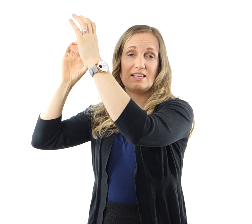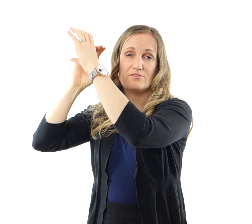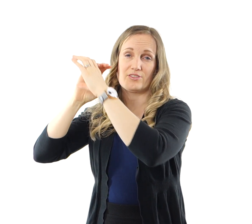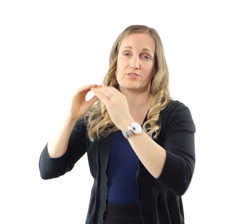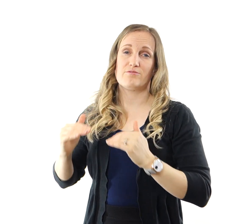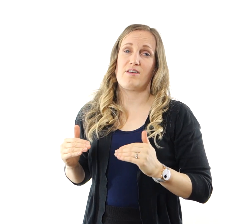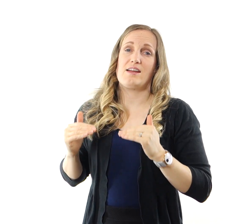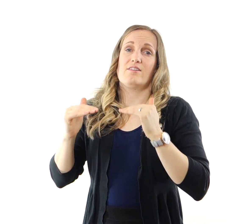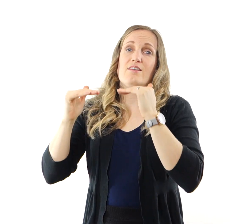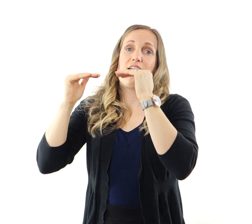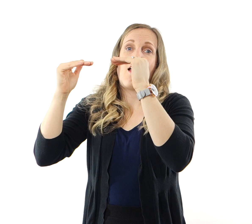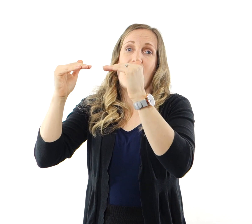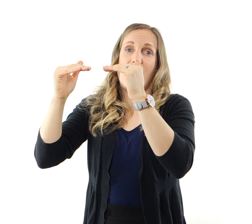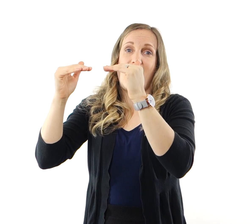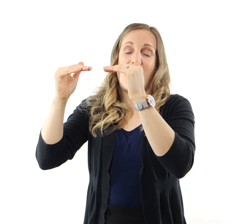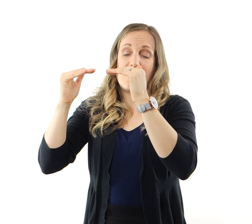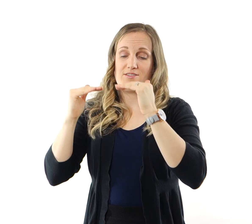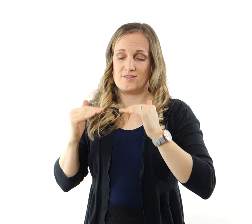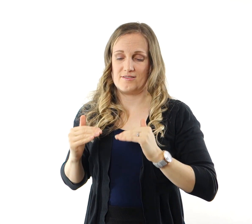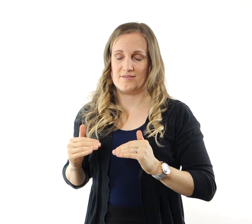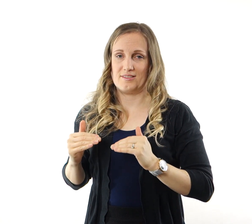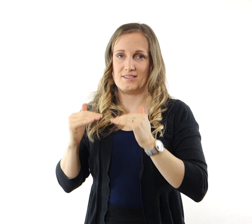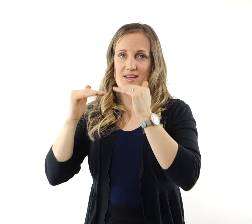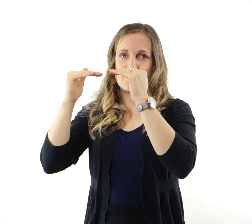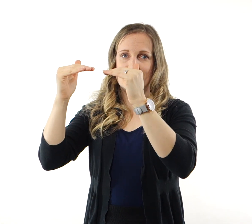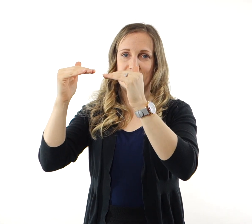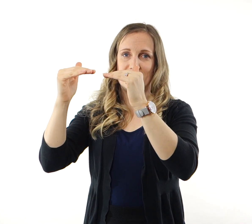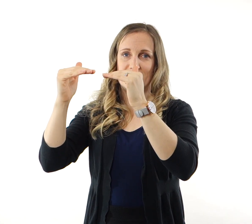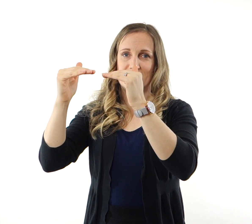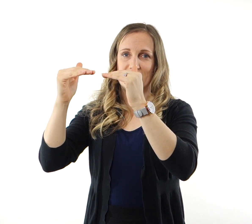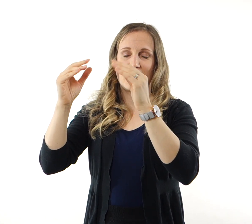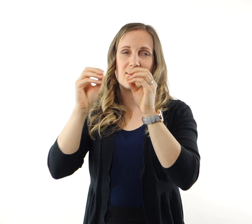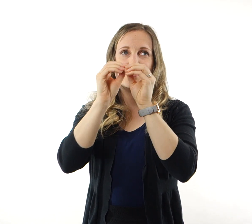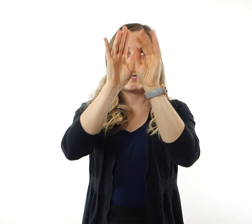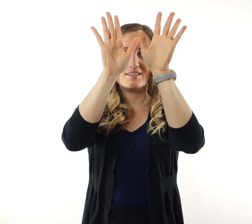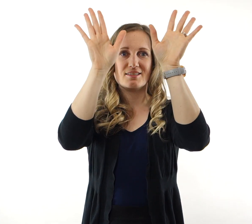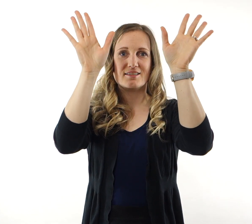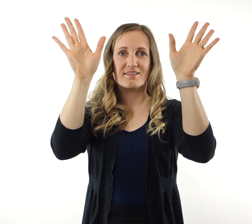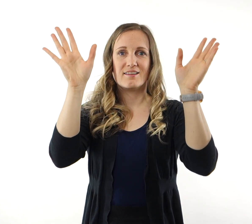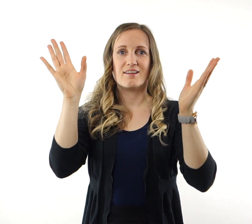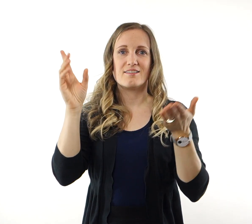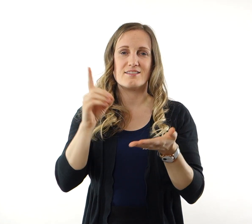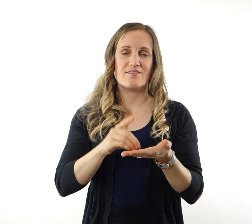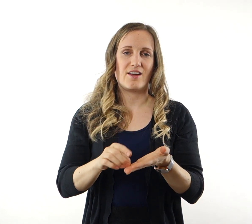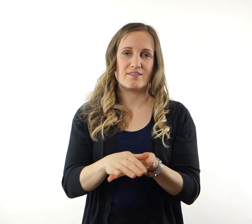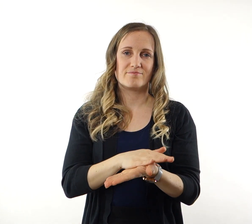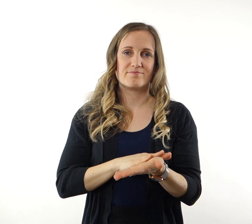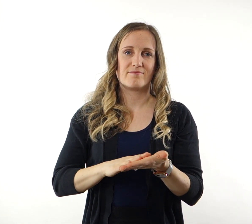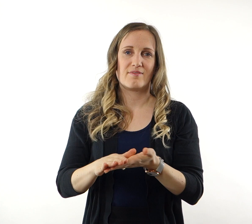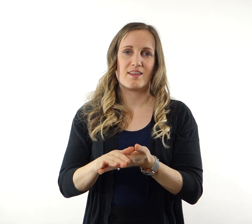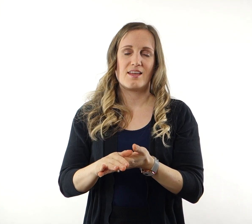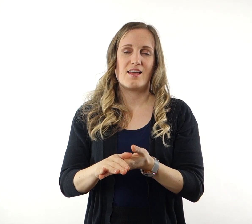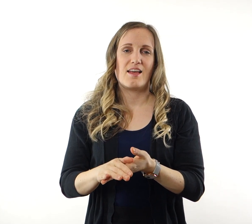for greater, higher, the sign, light, divine.